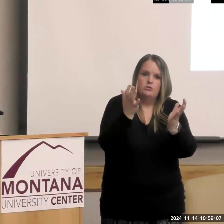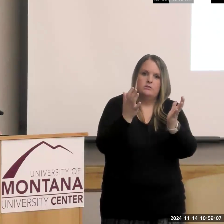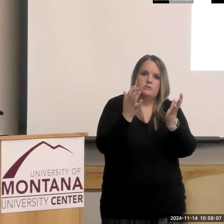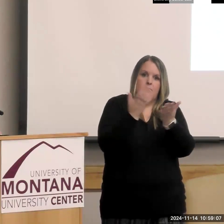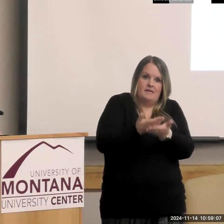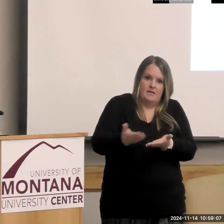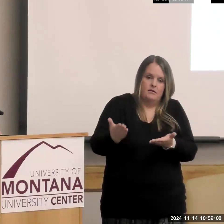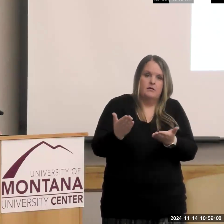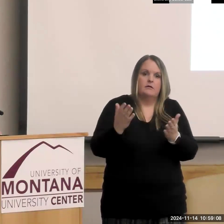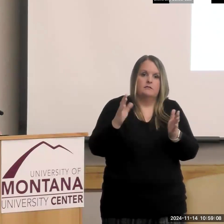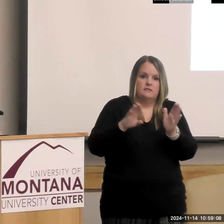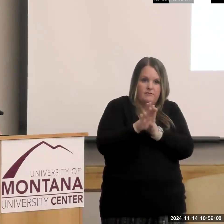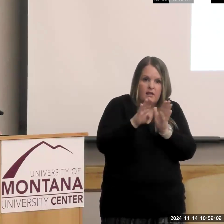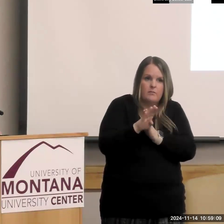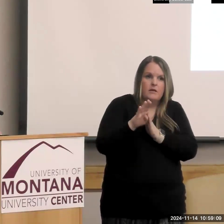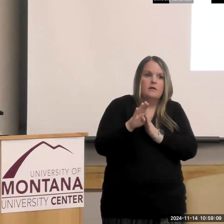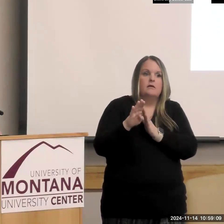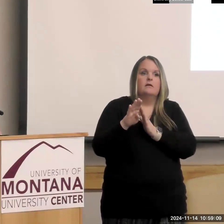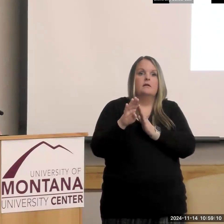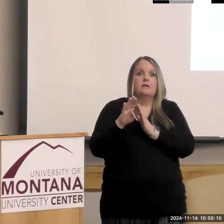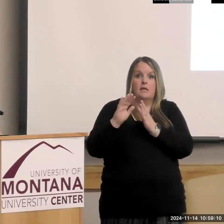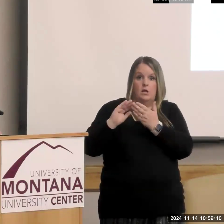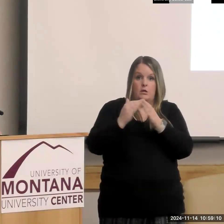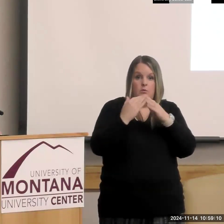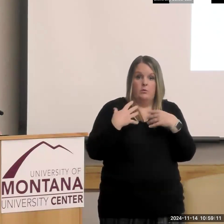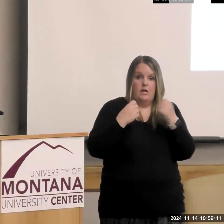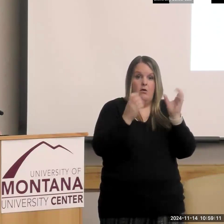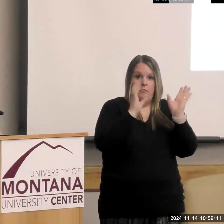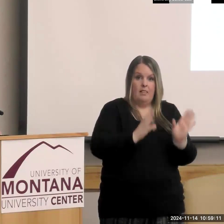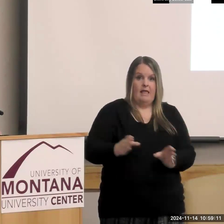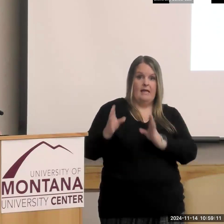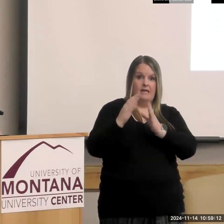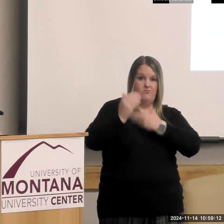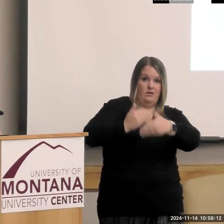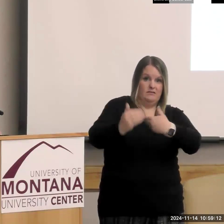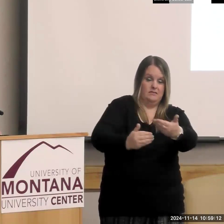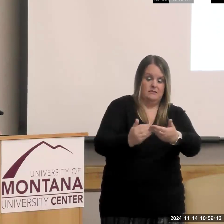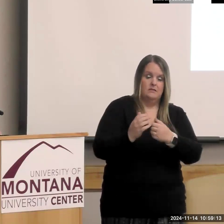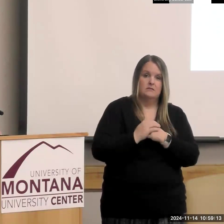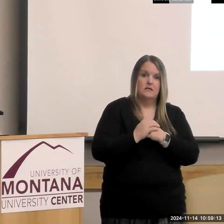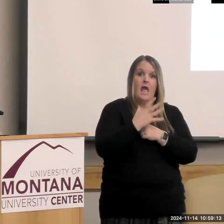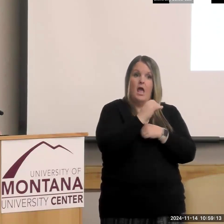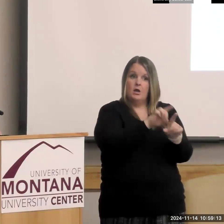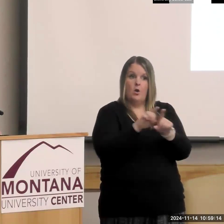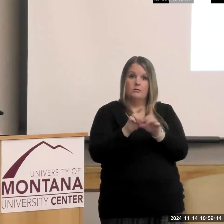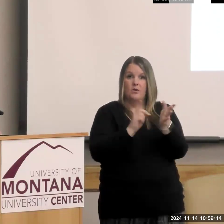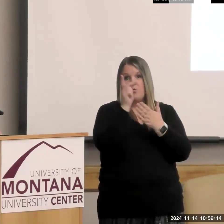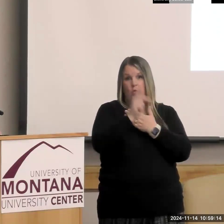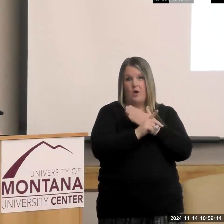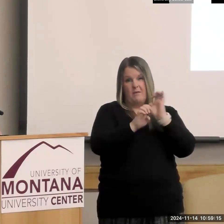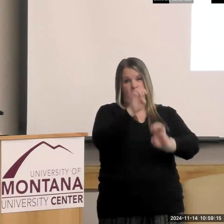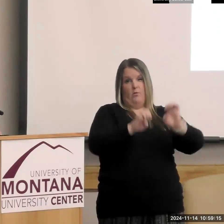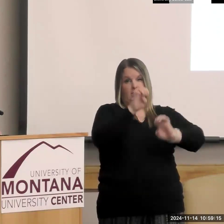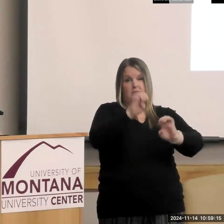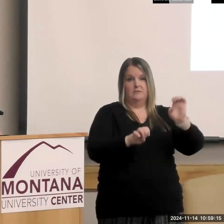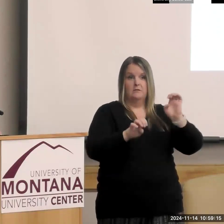development of a community health improvement, the planning process, and in program evaluation, right? And there's the same